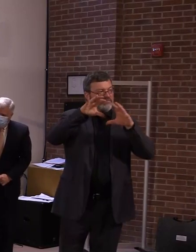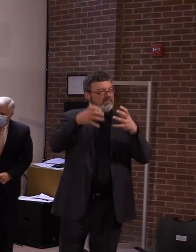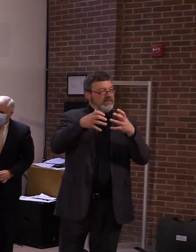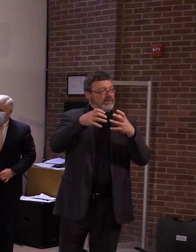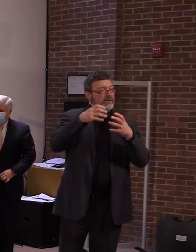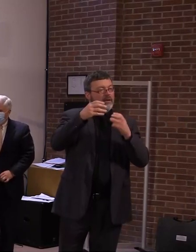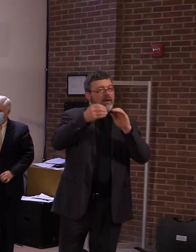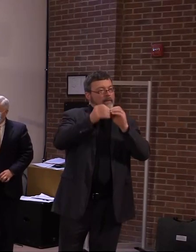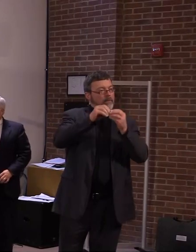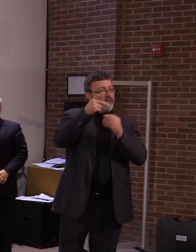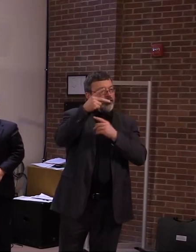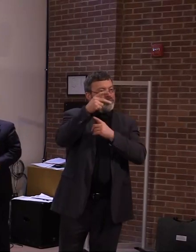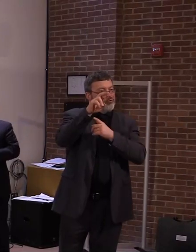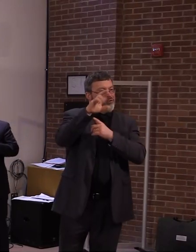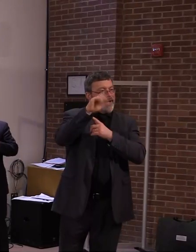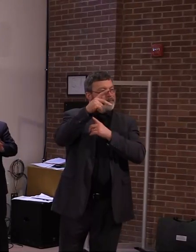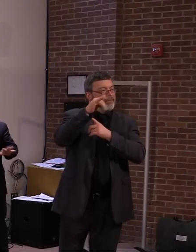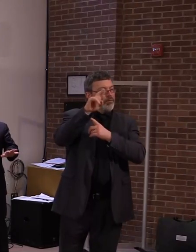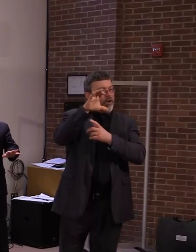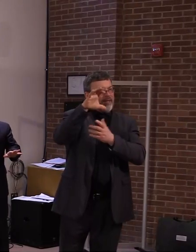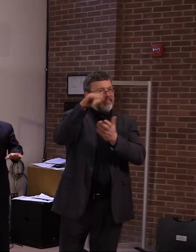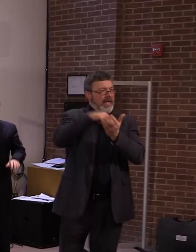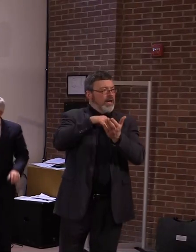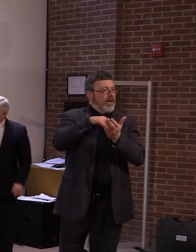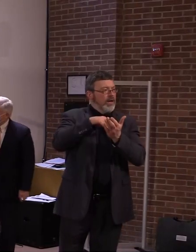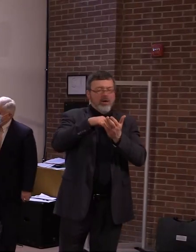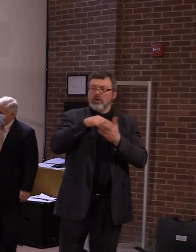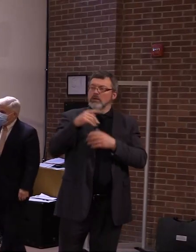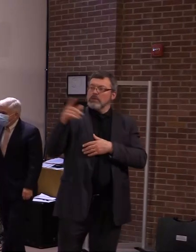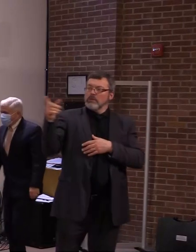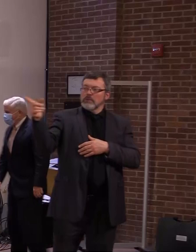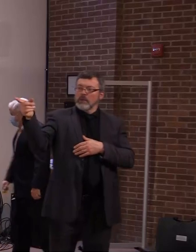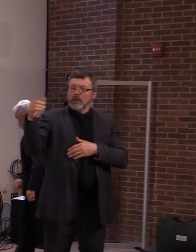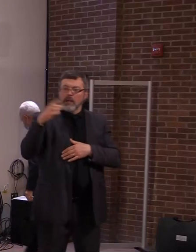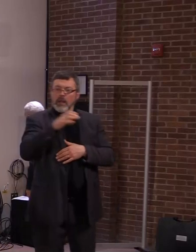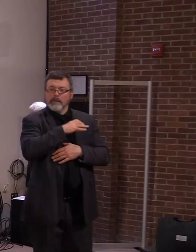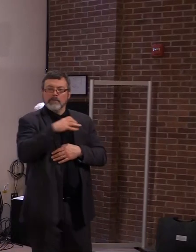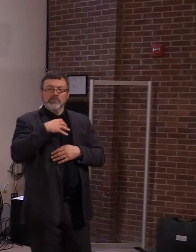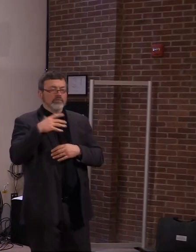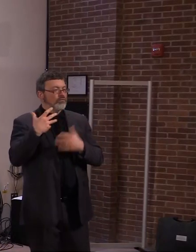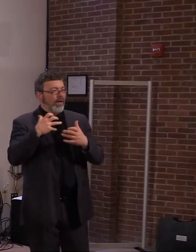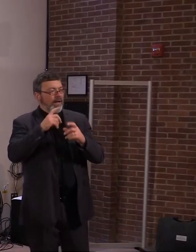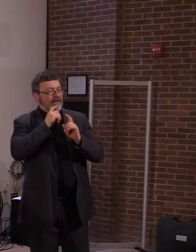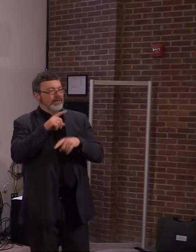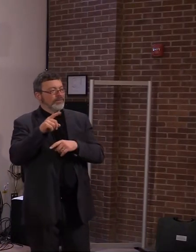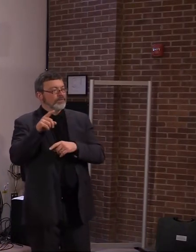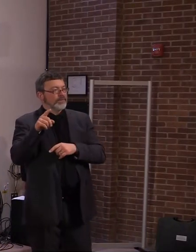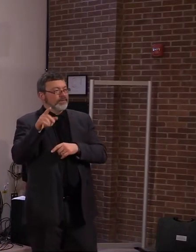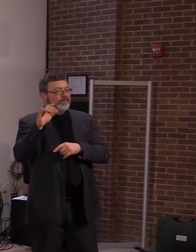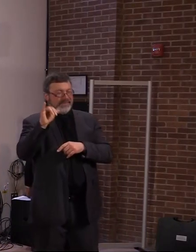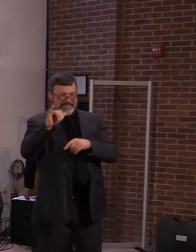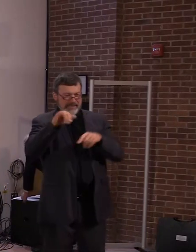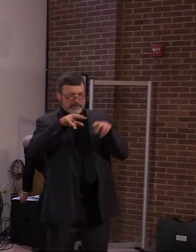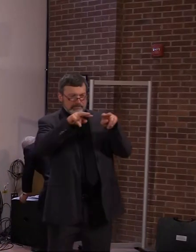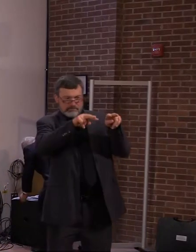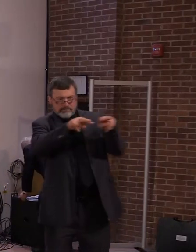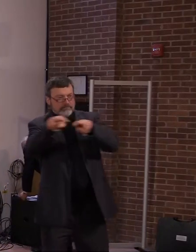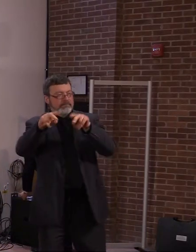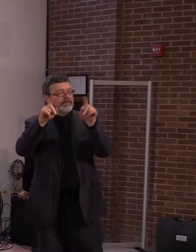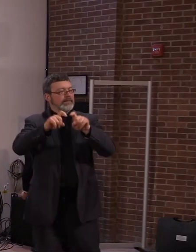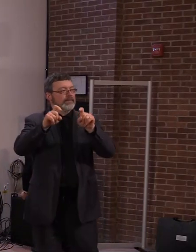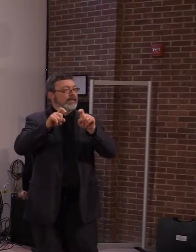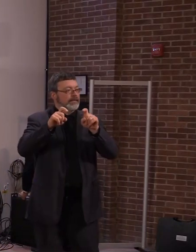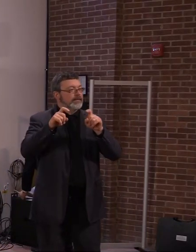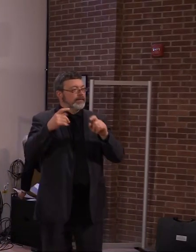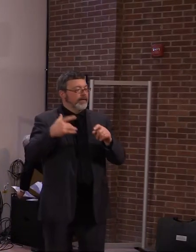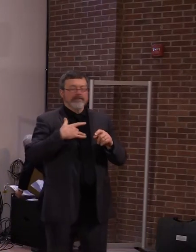wanted to respond to that, Wilson, and it kind of has come up in a couple of different ways when talking about surveillance testing broadly as well. So,